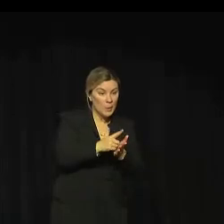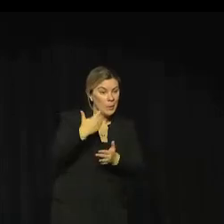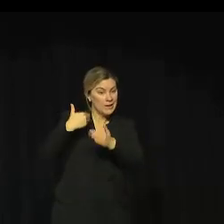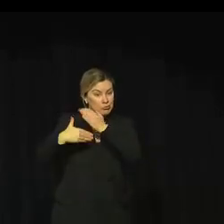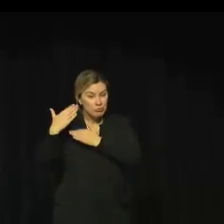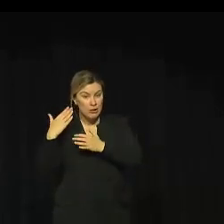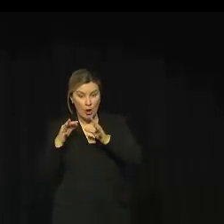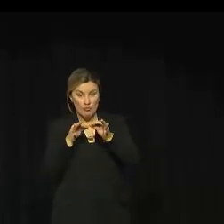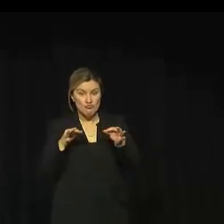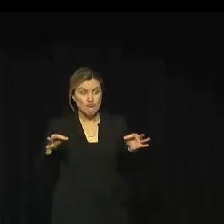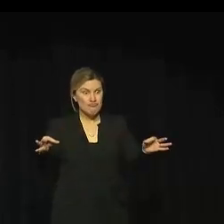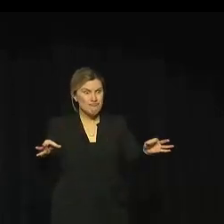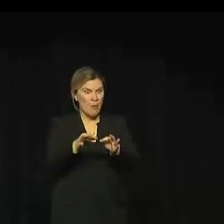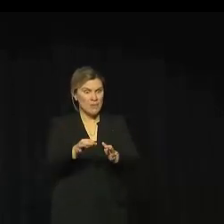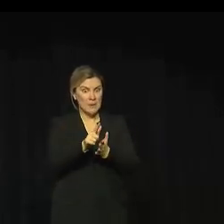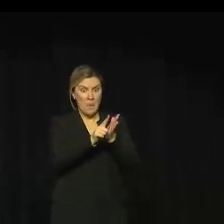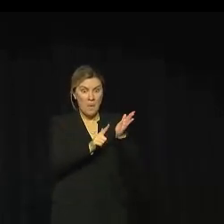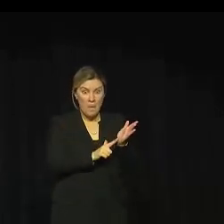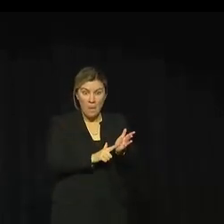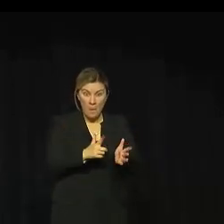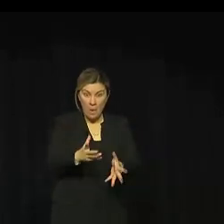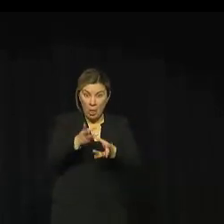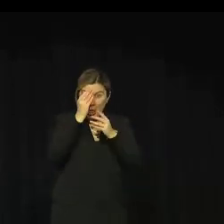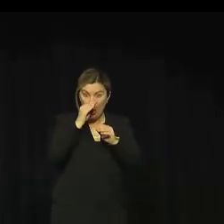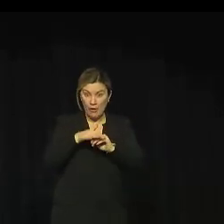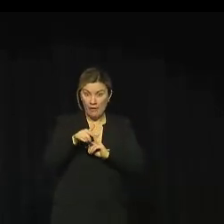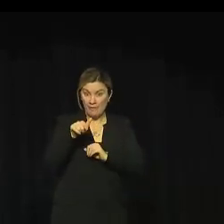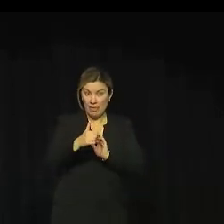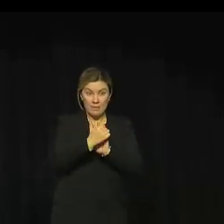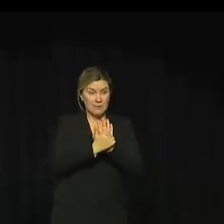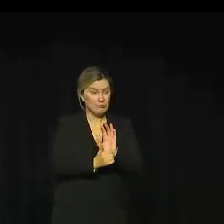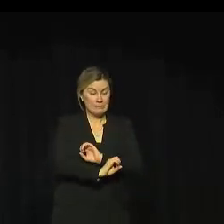of all in property law, did we learn anything.